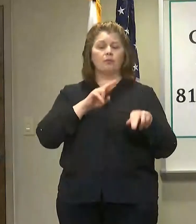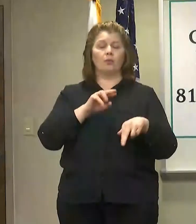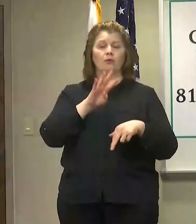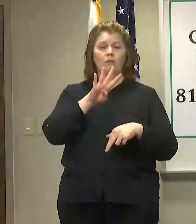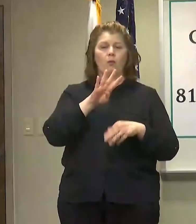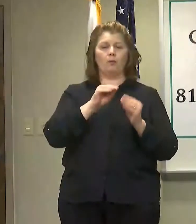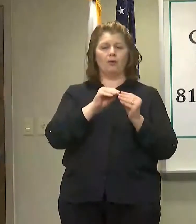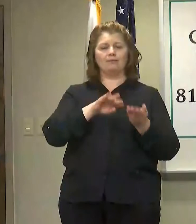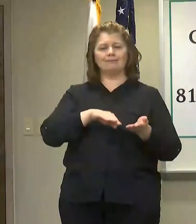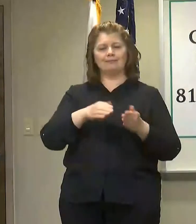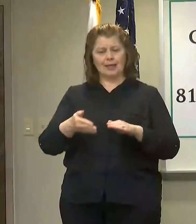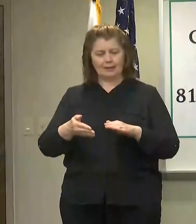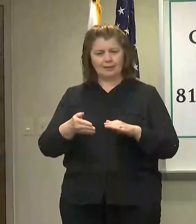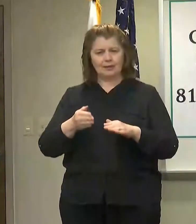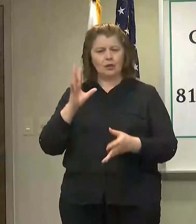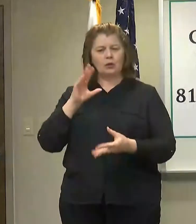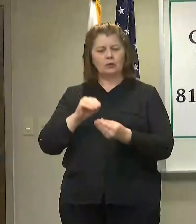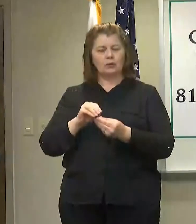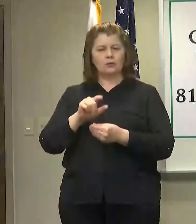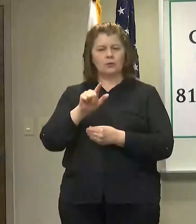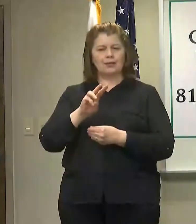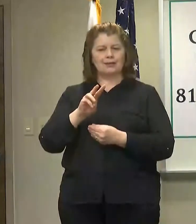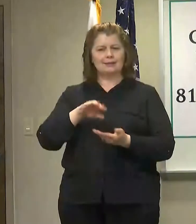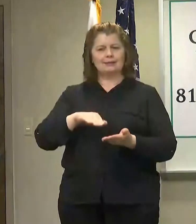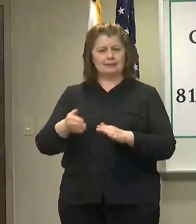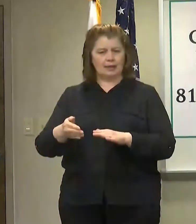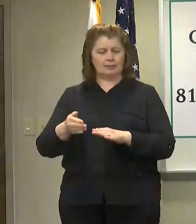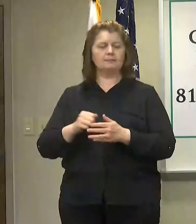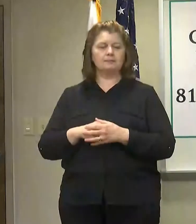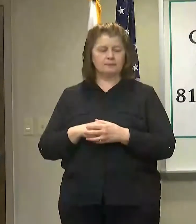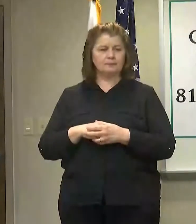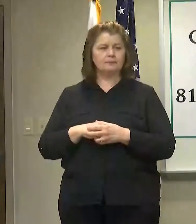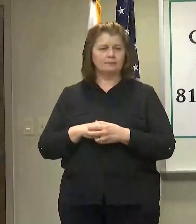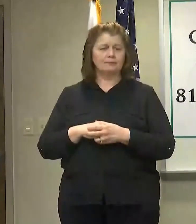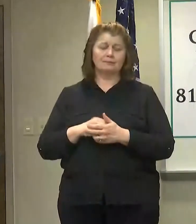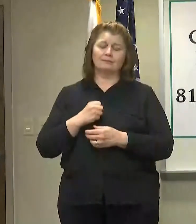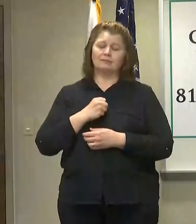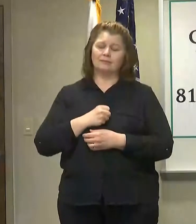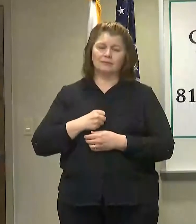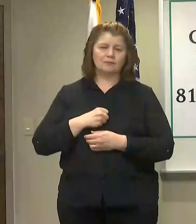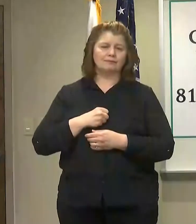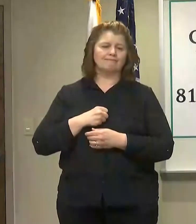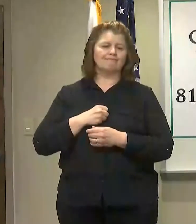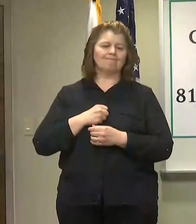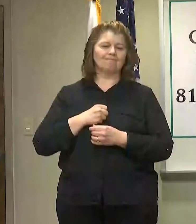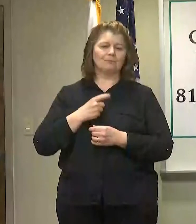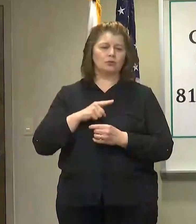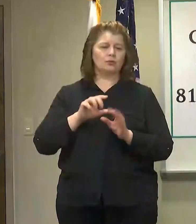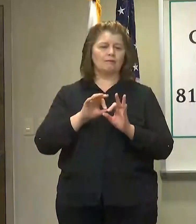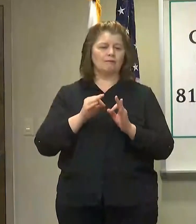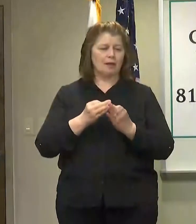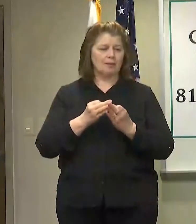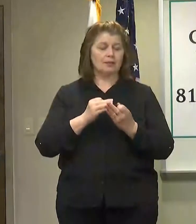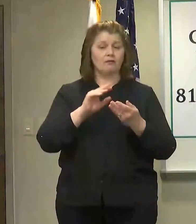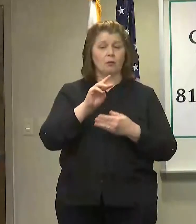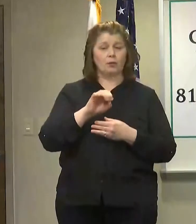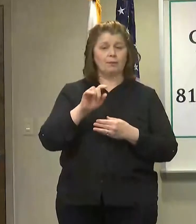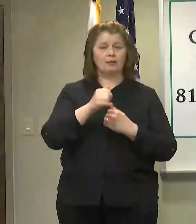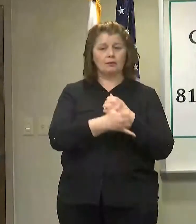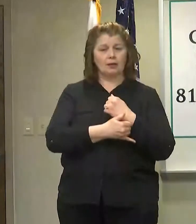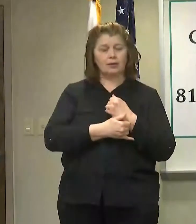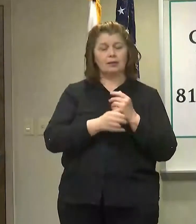deaths to a total of 26 deaths. Once again, our sincerest sympathies and condolences to the families of our Winnebago County